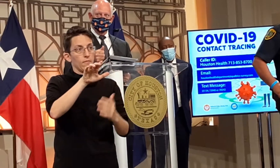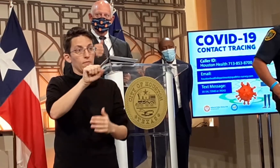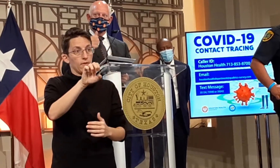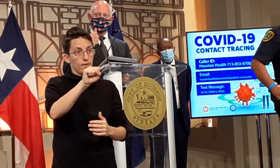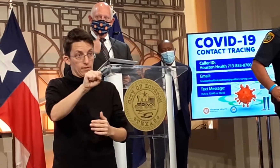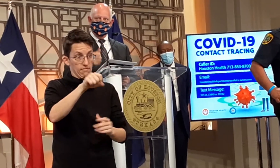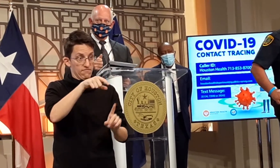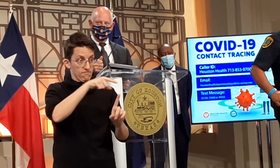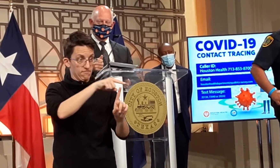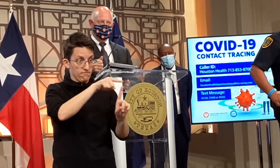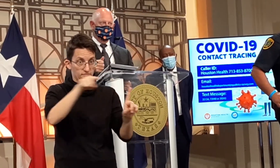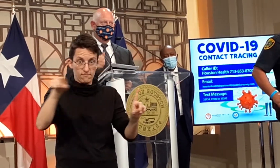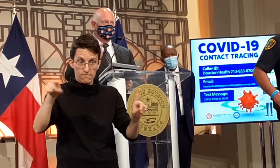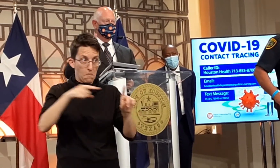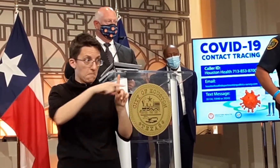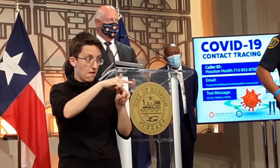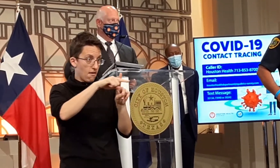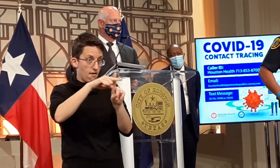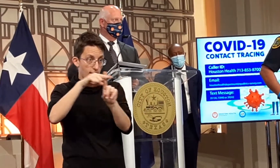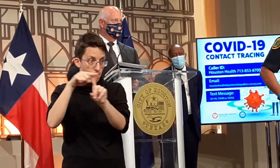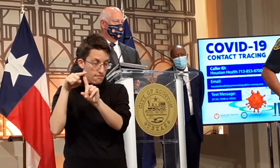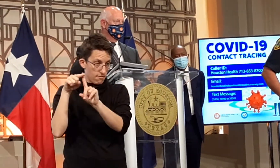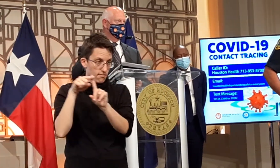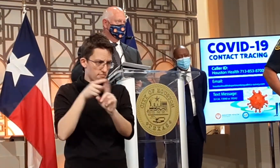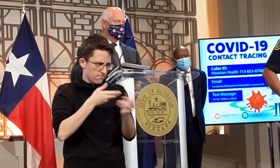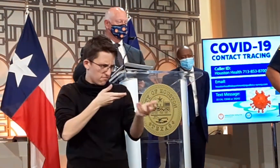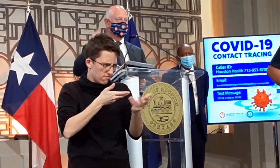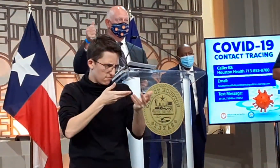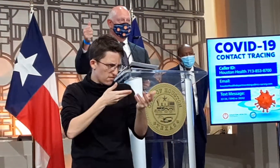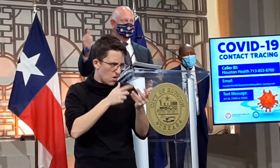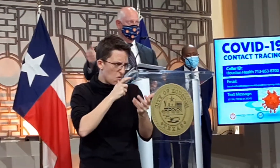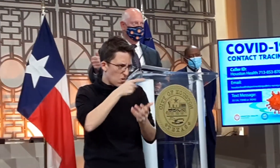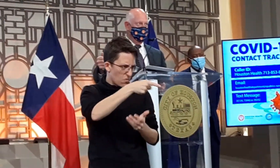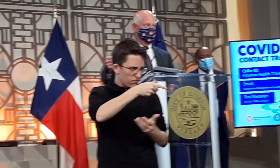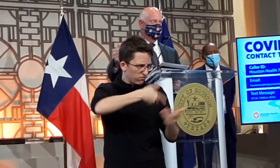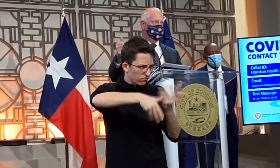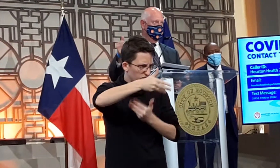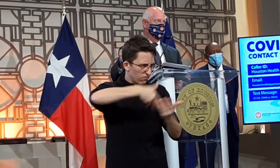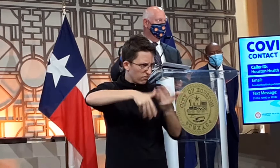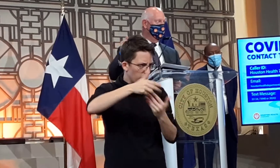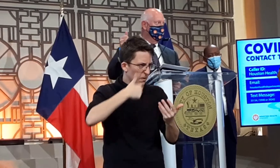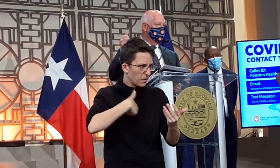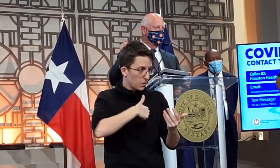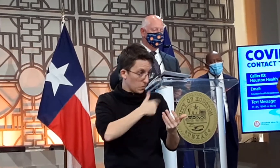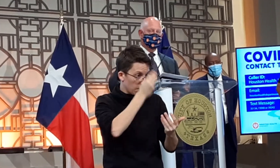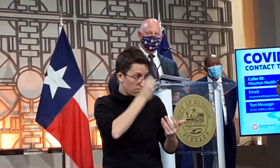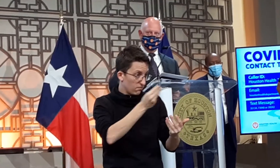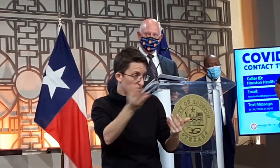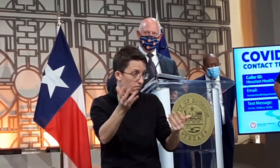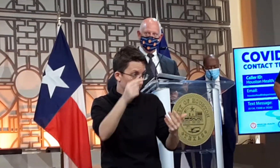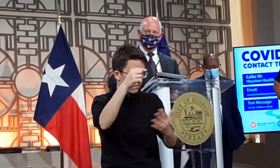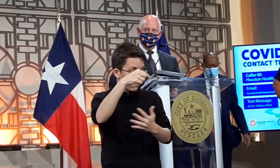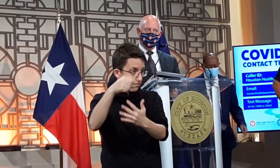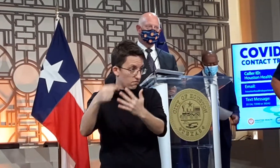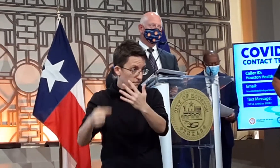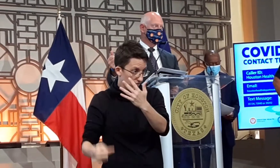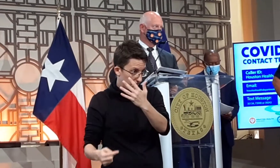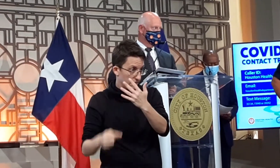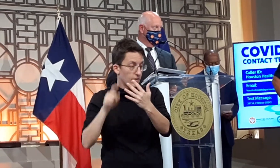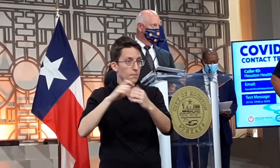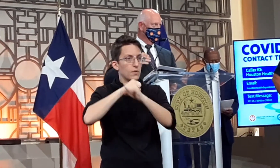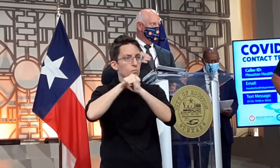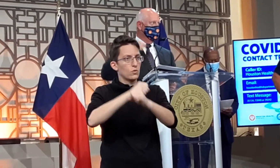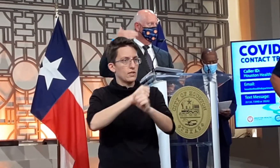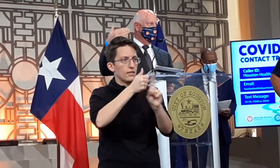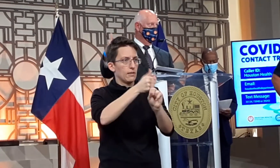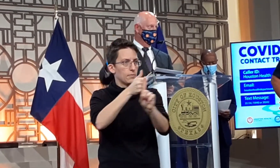cases, talk to them, and then find out who their contacts are so we can tell them that they need to protect themselves and their loved ones